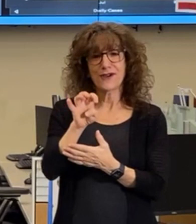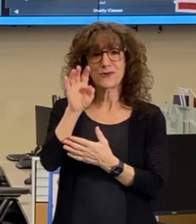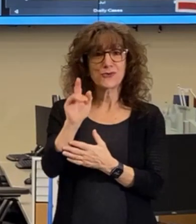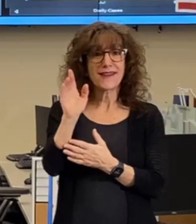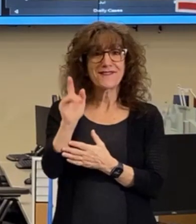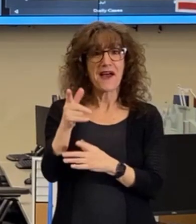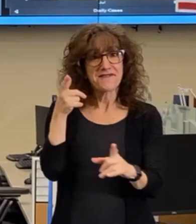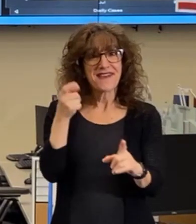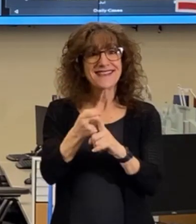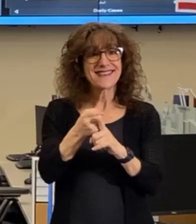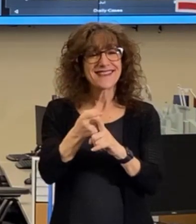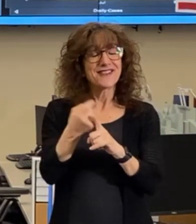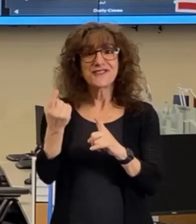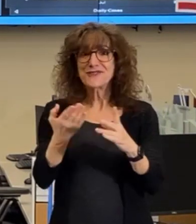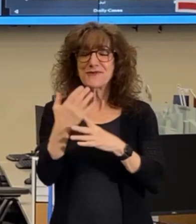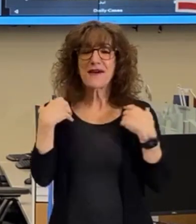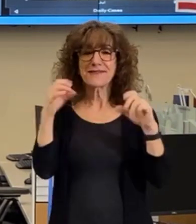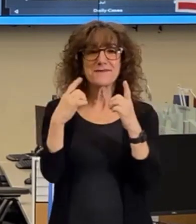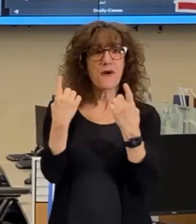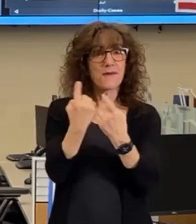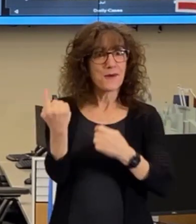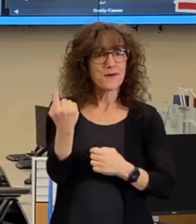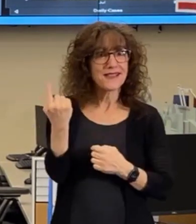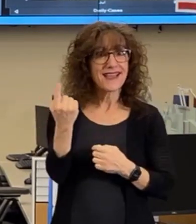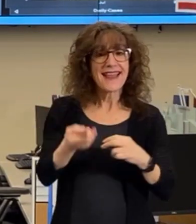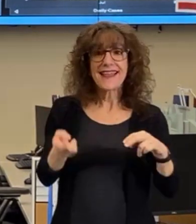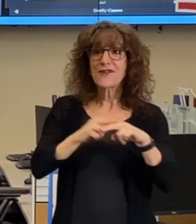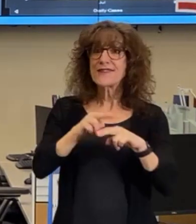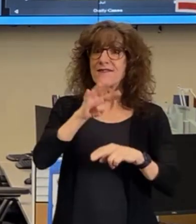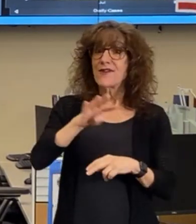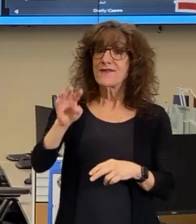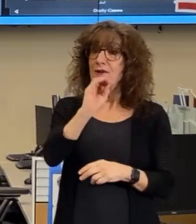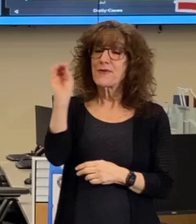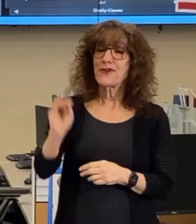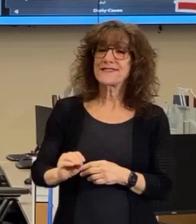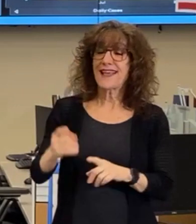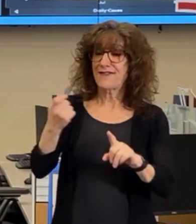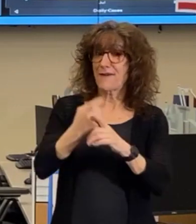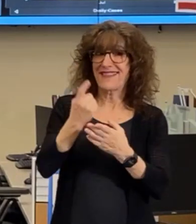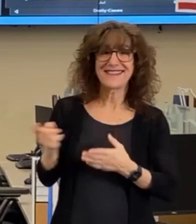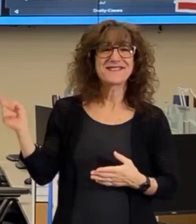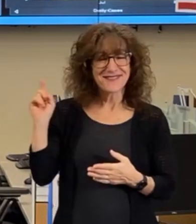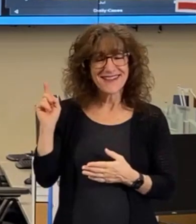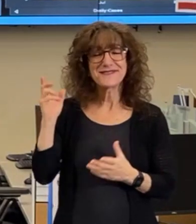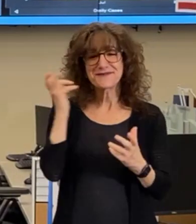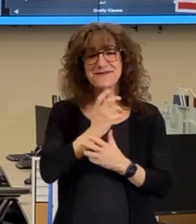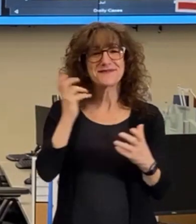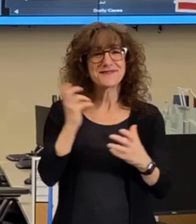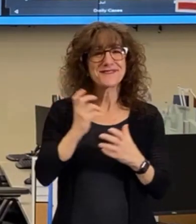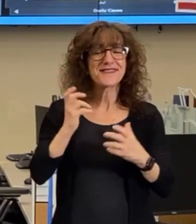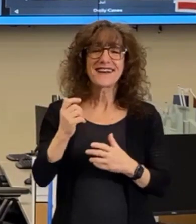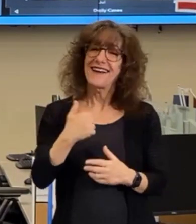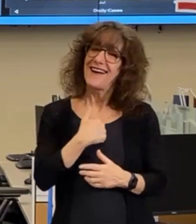11,425 vaccinations just through our health department, an increase of 44% from the previous week. And again, I